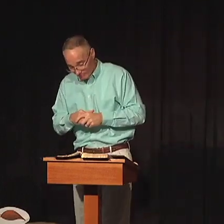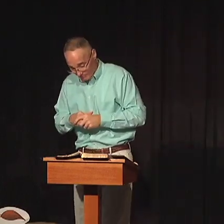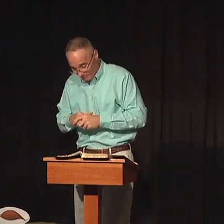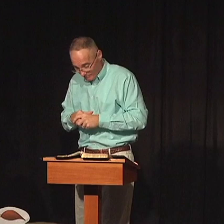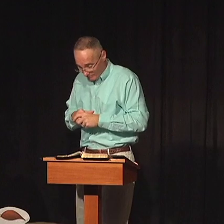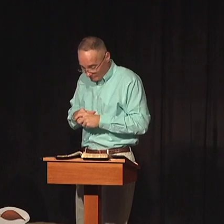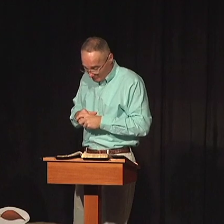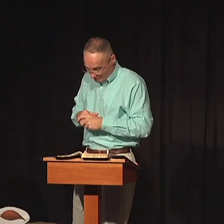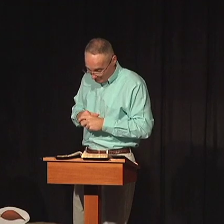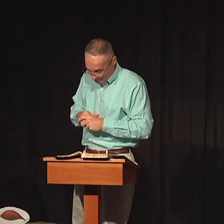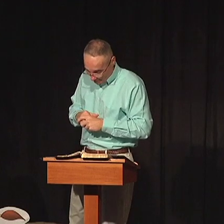mine.